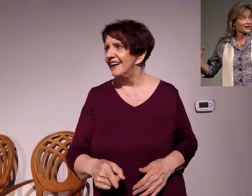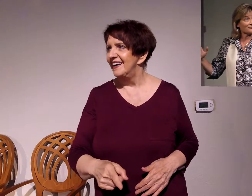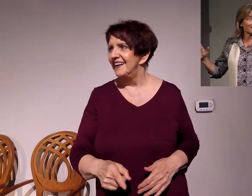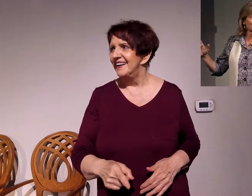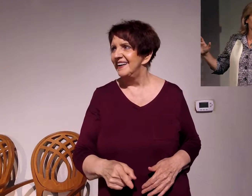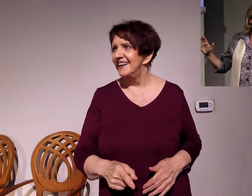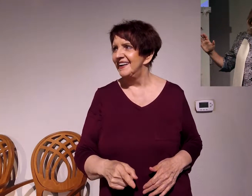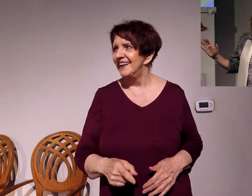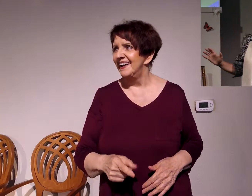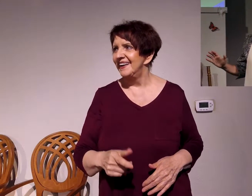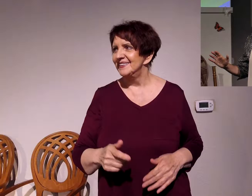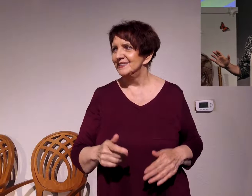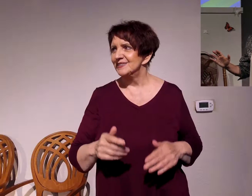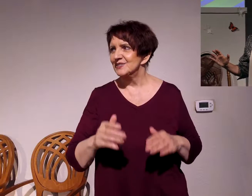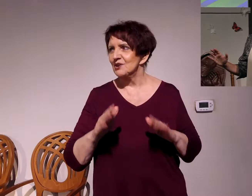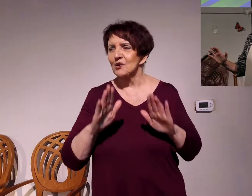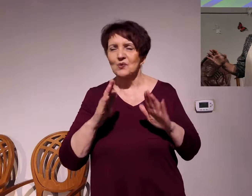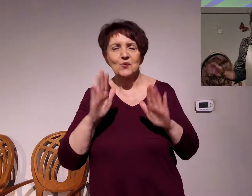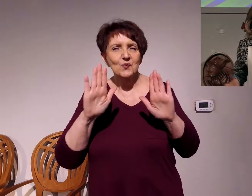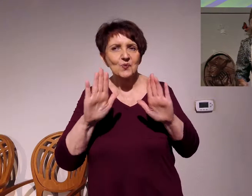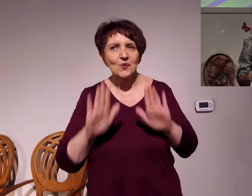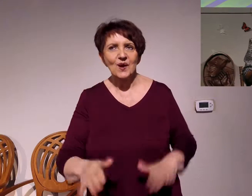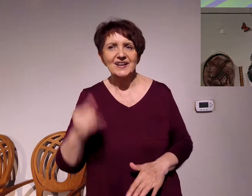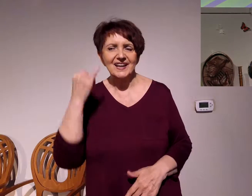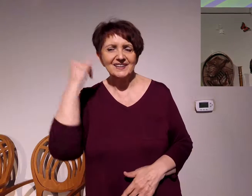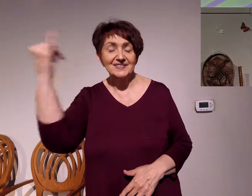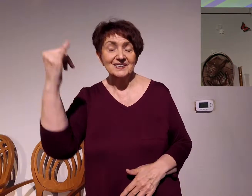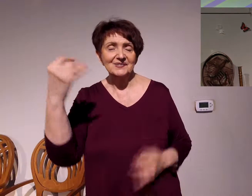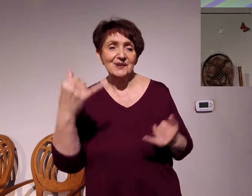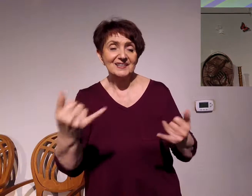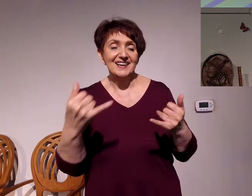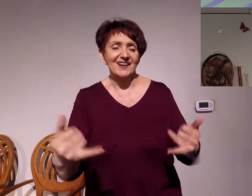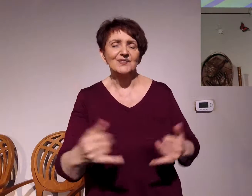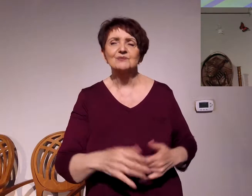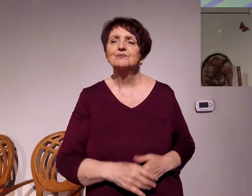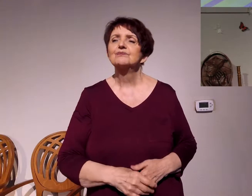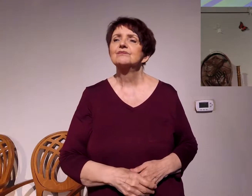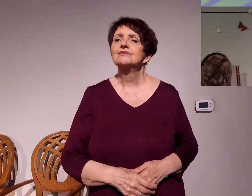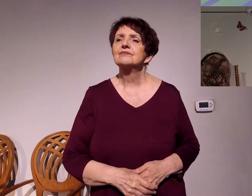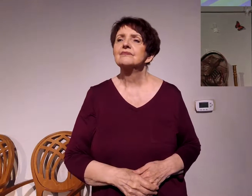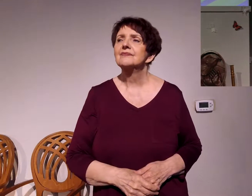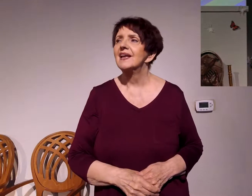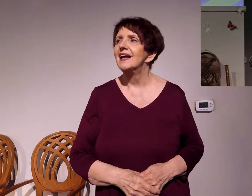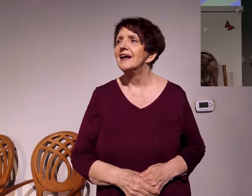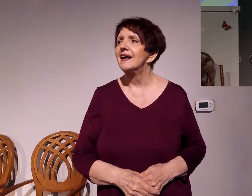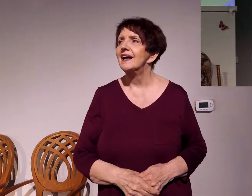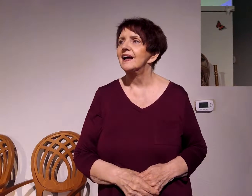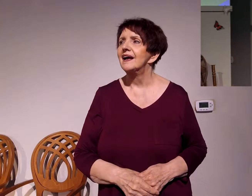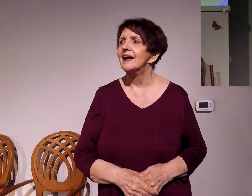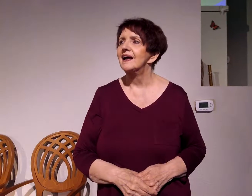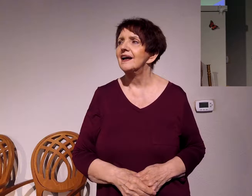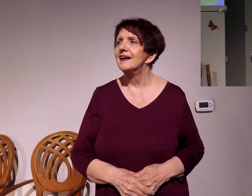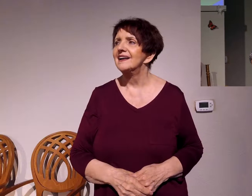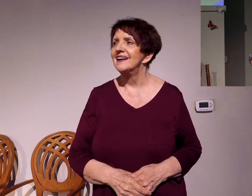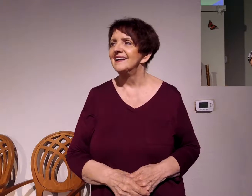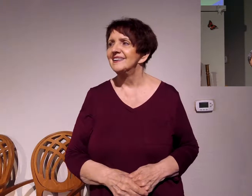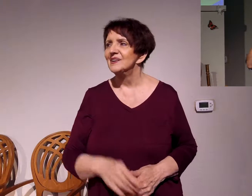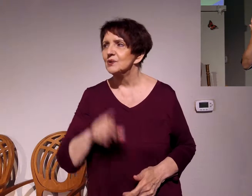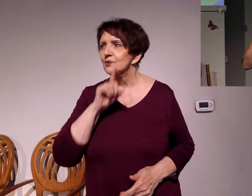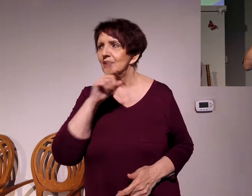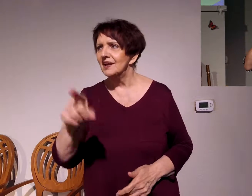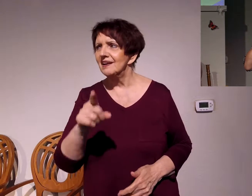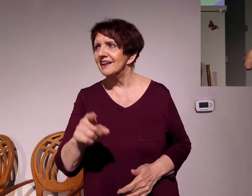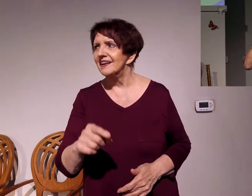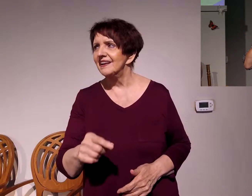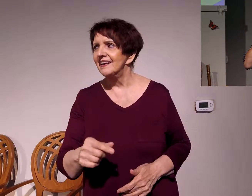had a creative idea. That's $1 million idea. In this moment. But Laugh with me. Really, think about